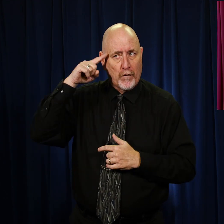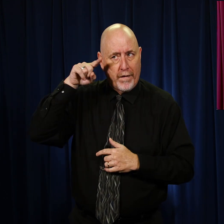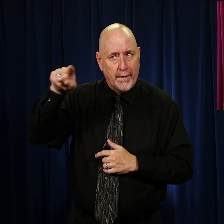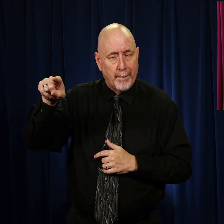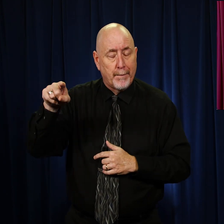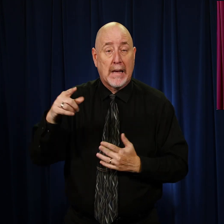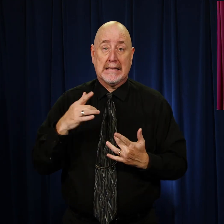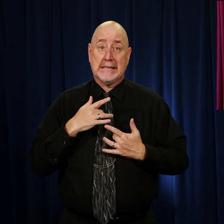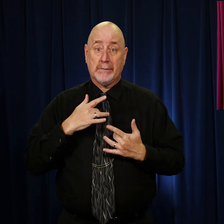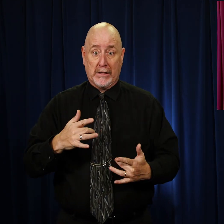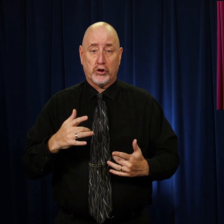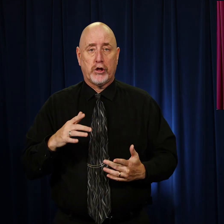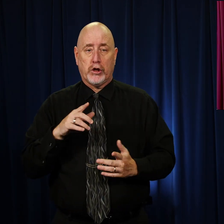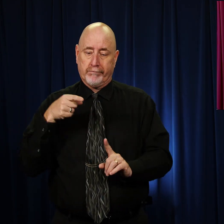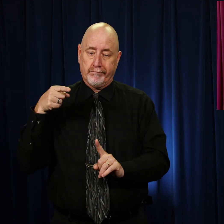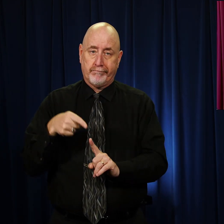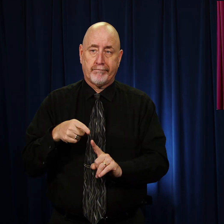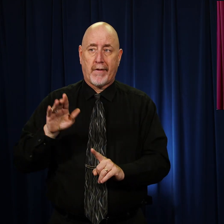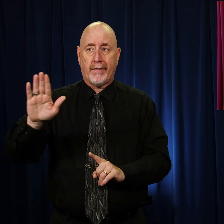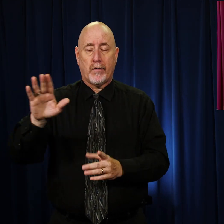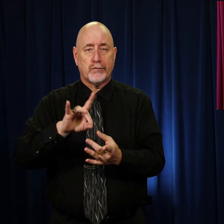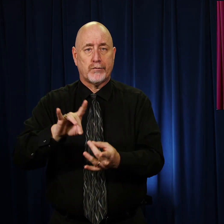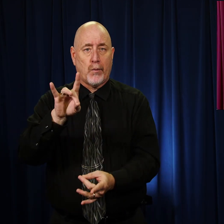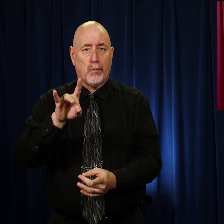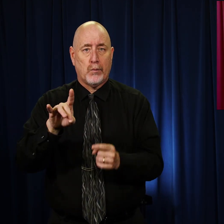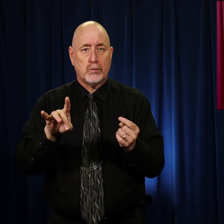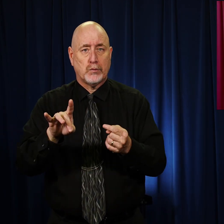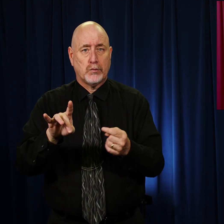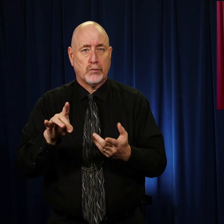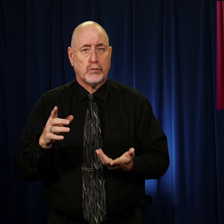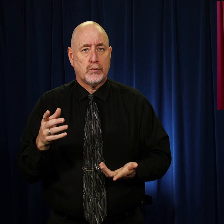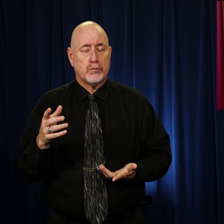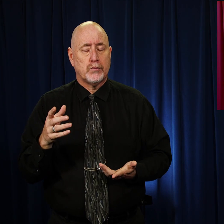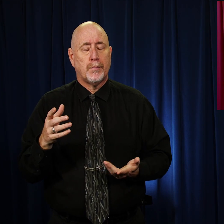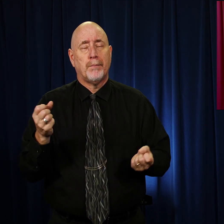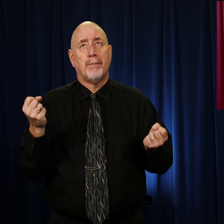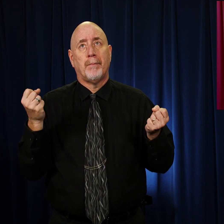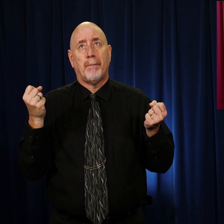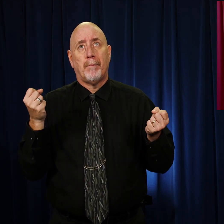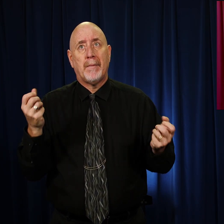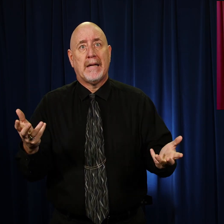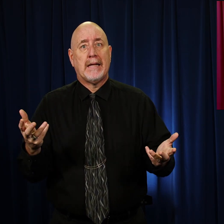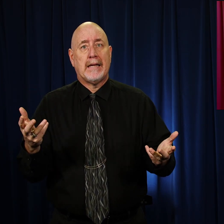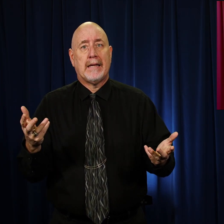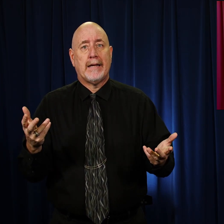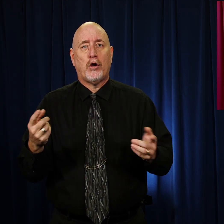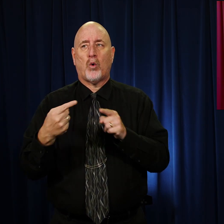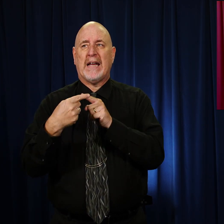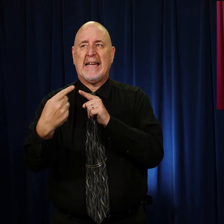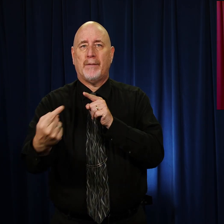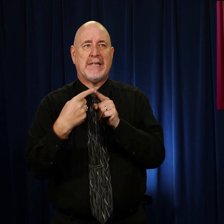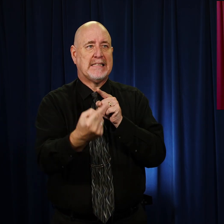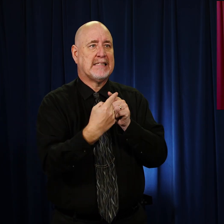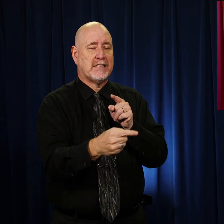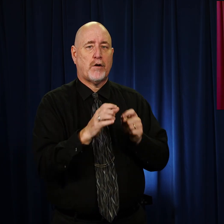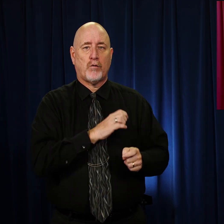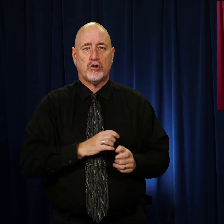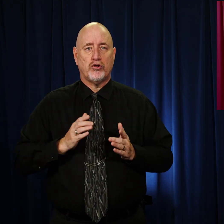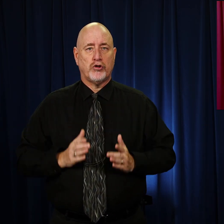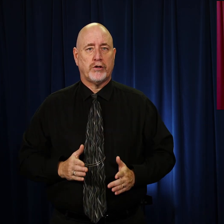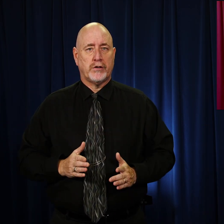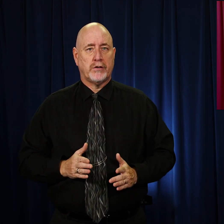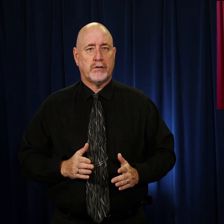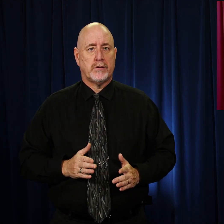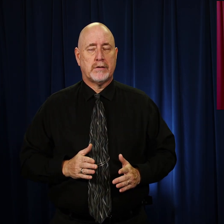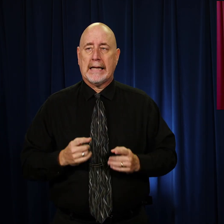would think especially are we concerned about their souls. There are many who stand as enemies of Christianity, many who